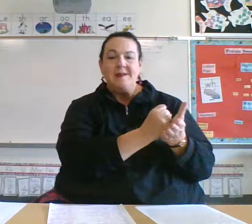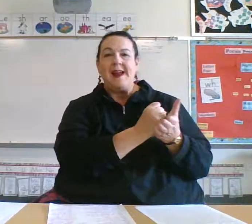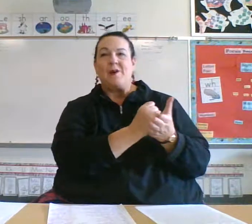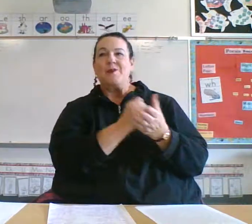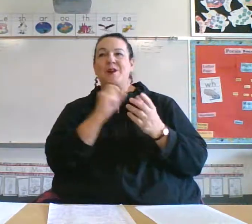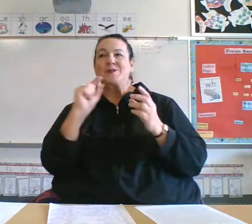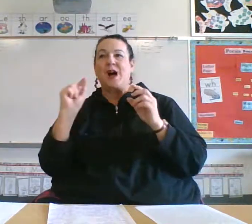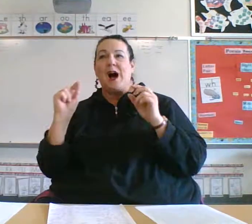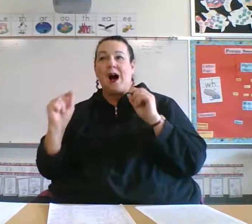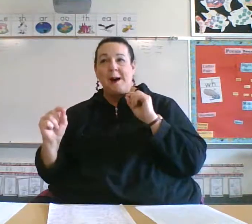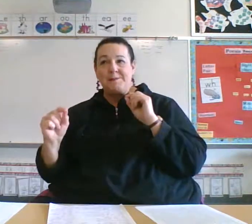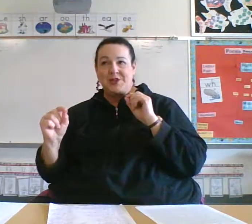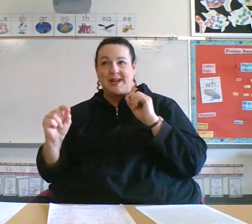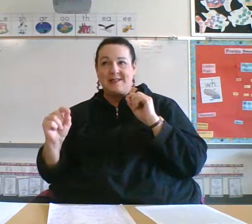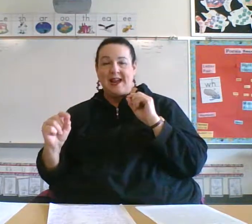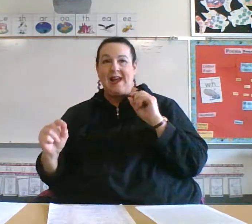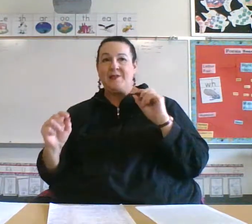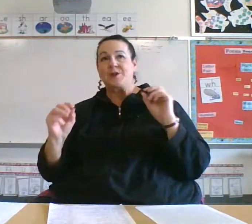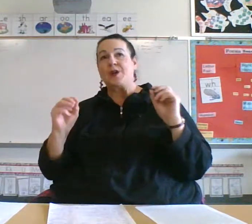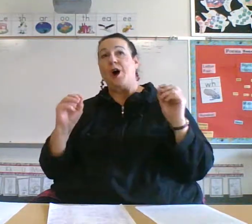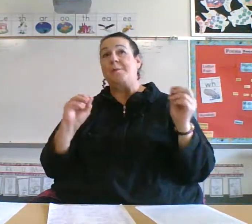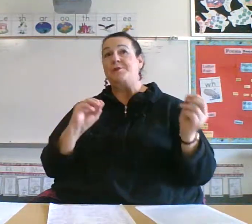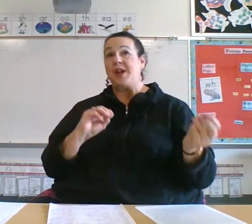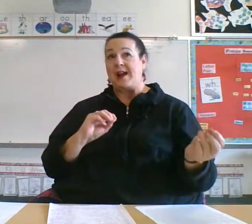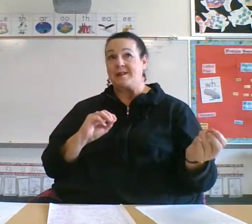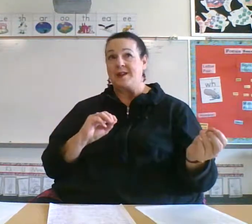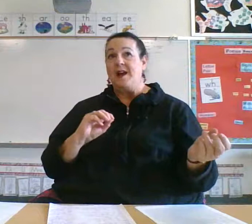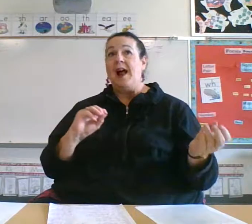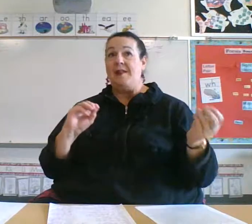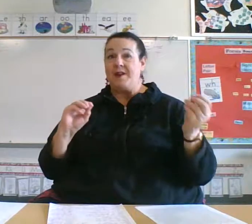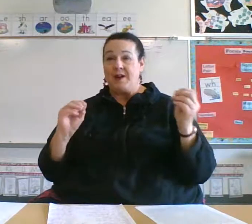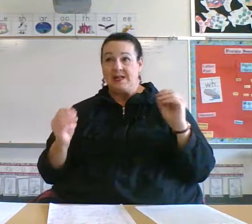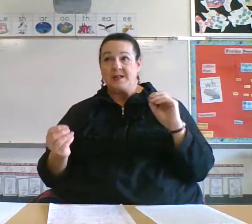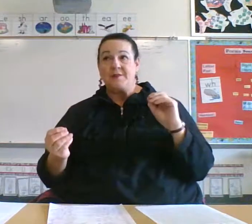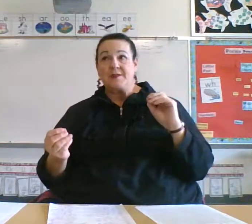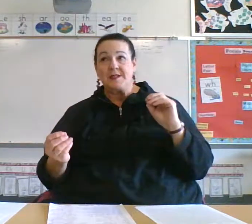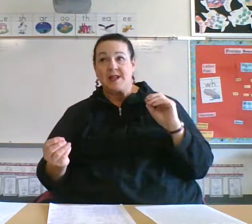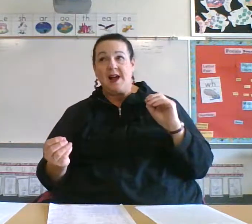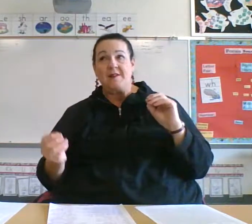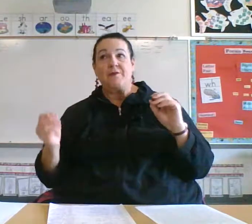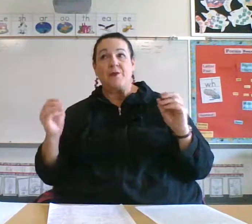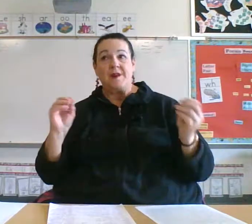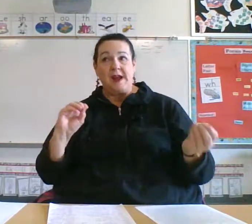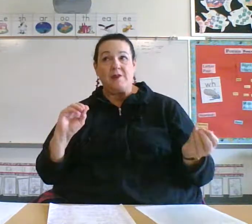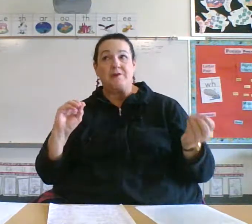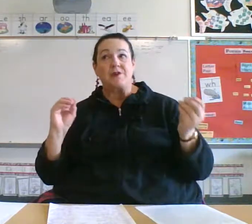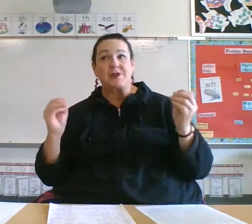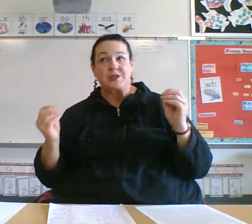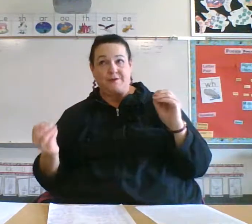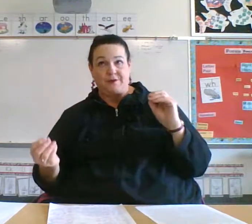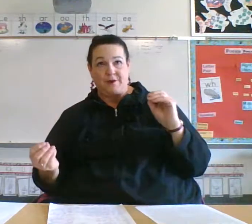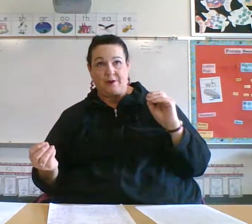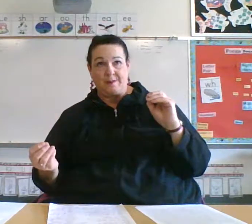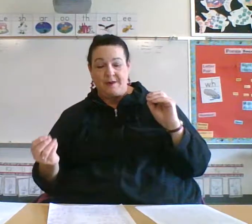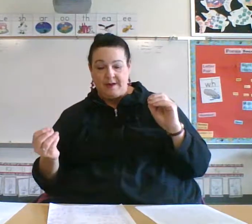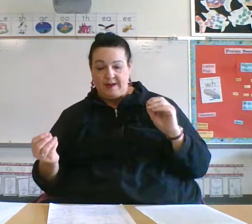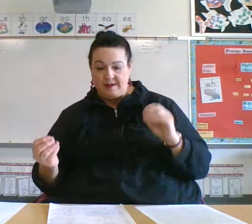Now, there's object and there's object, and there is a different sign for the noun versus the verb in